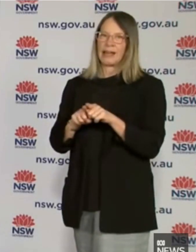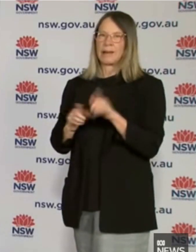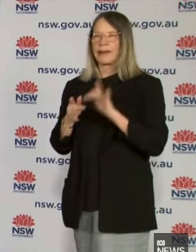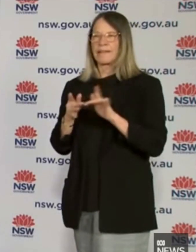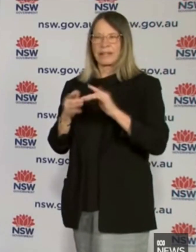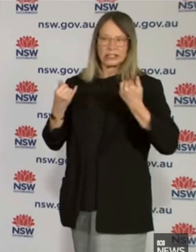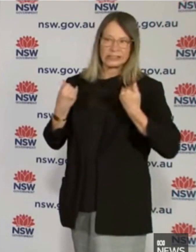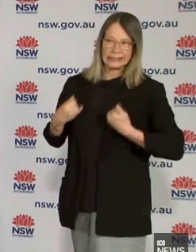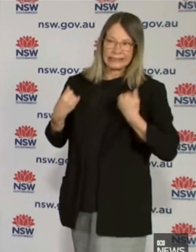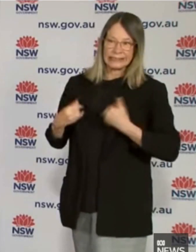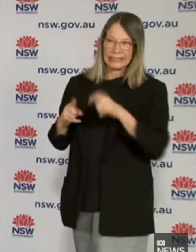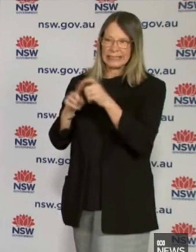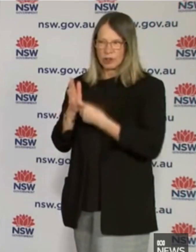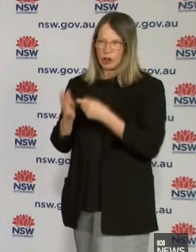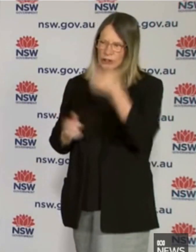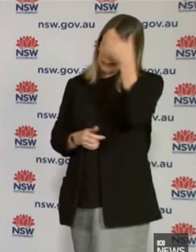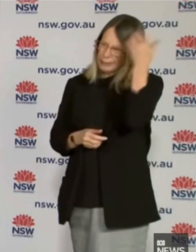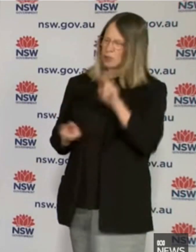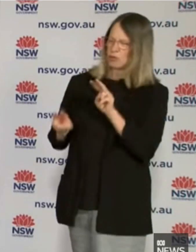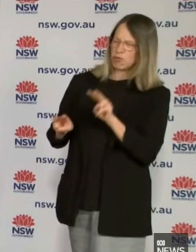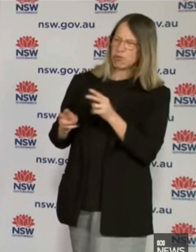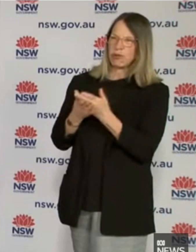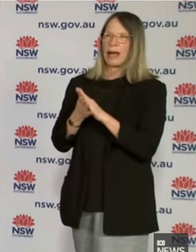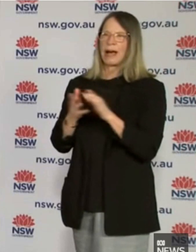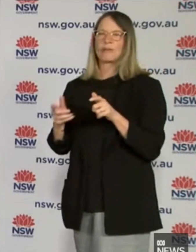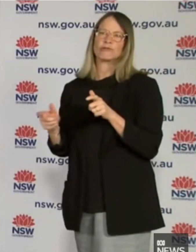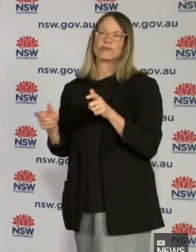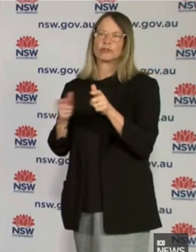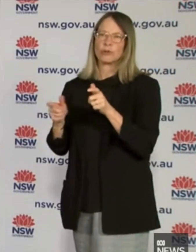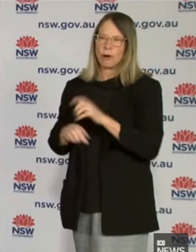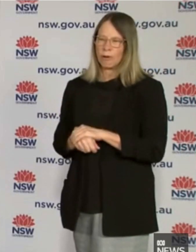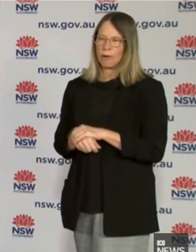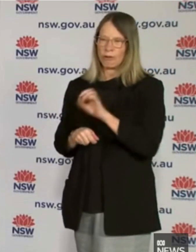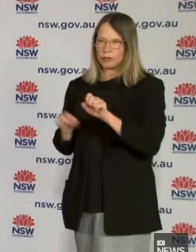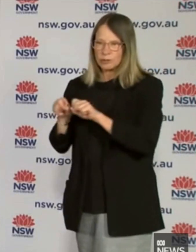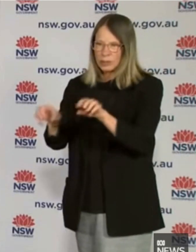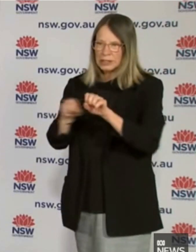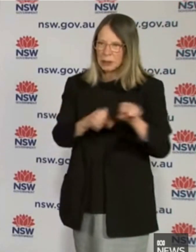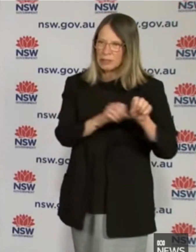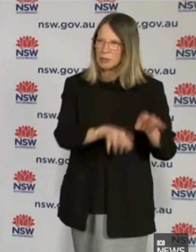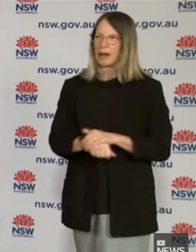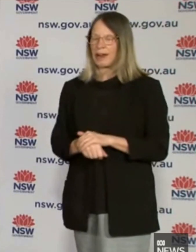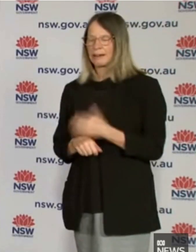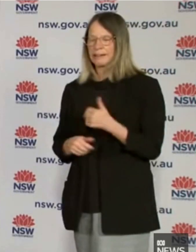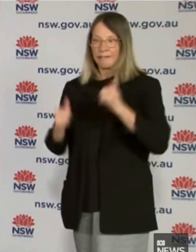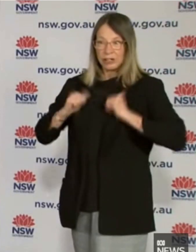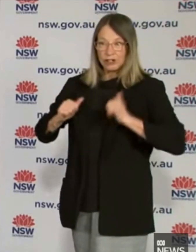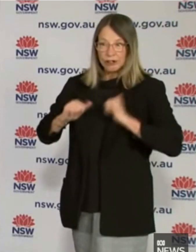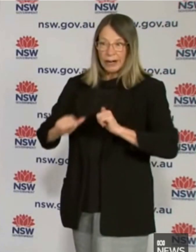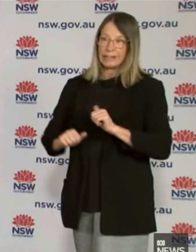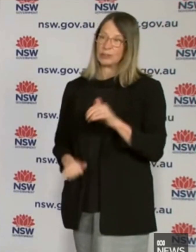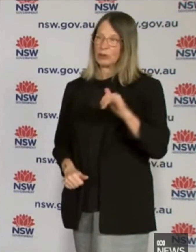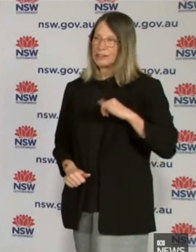physician specialists, looking at infection control procedures, training staff, making sure all the equipment is available,